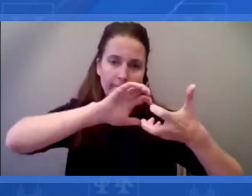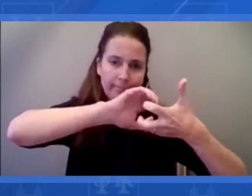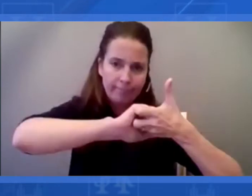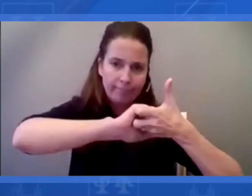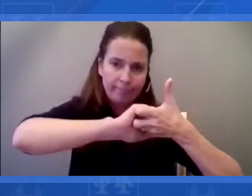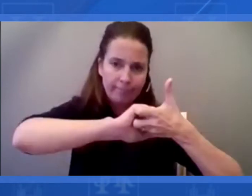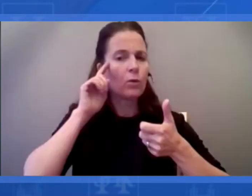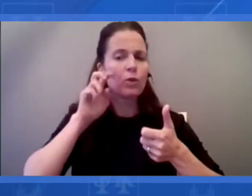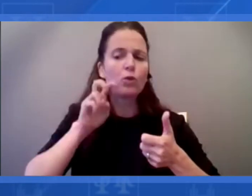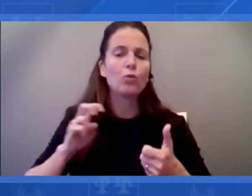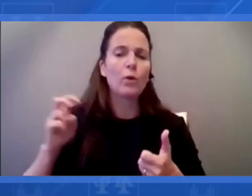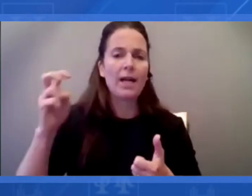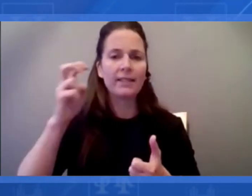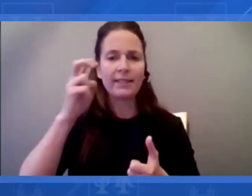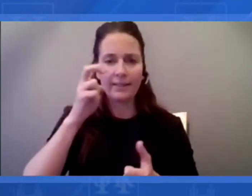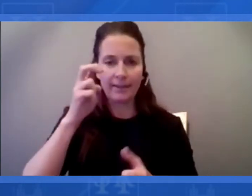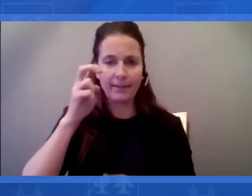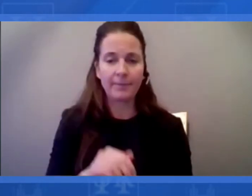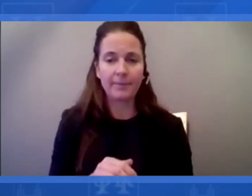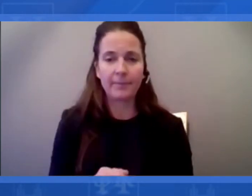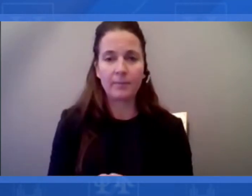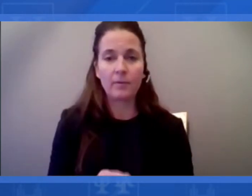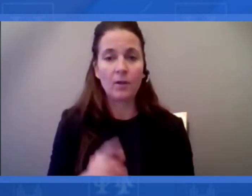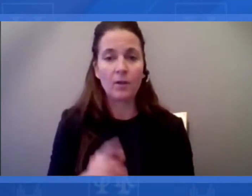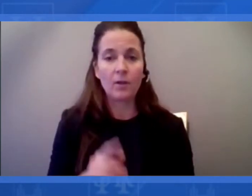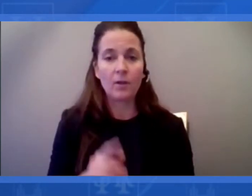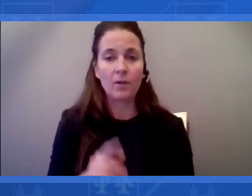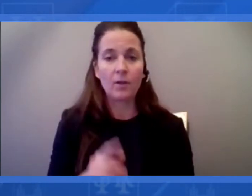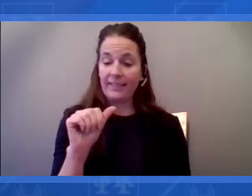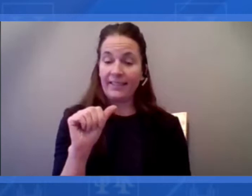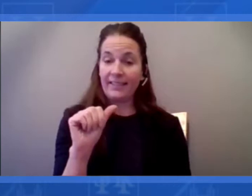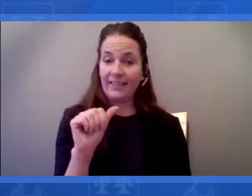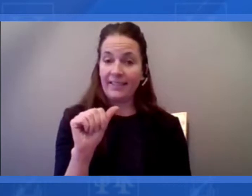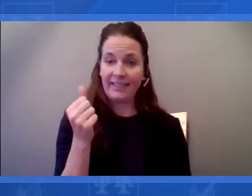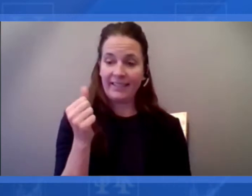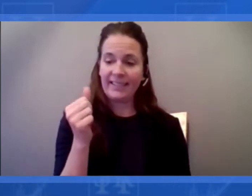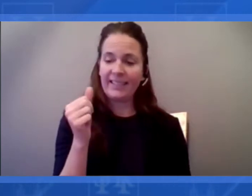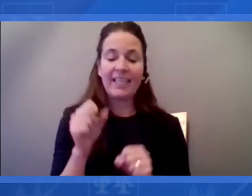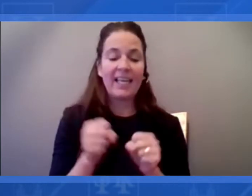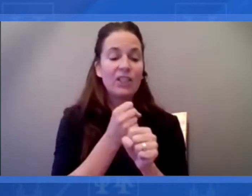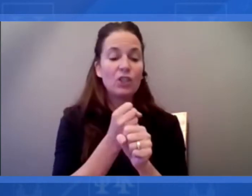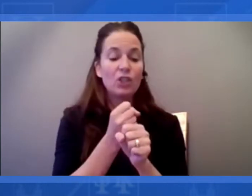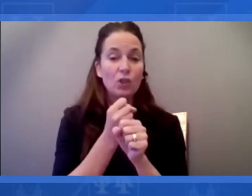over the remaining years of the city's 10-year local transit strategy.